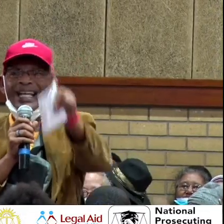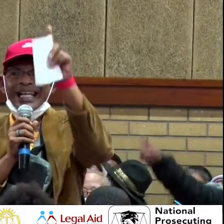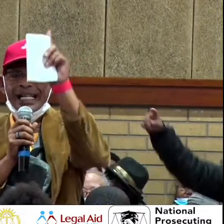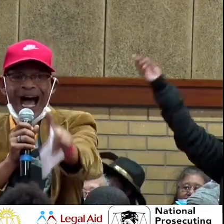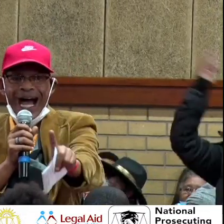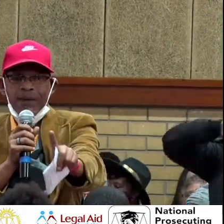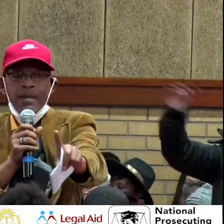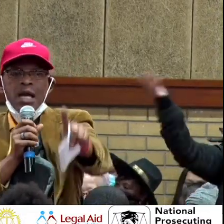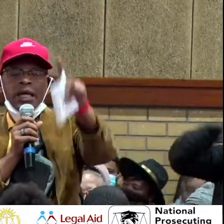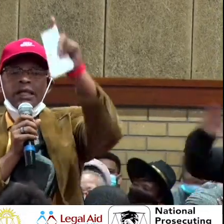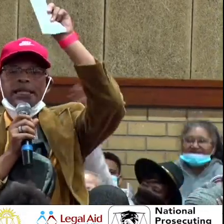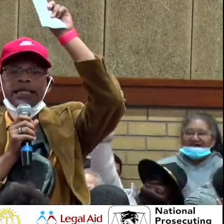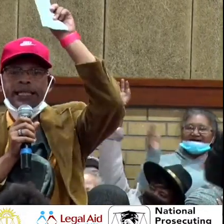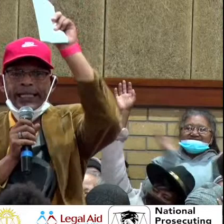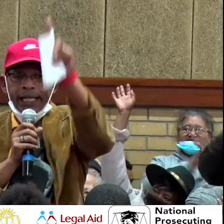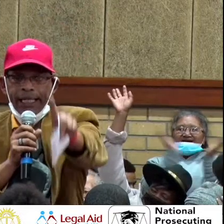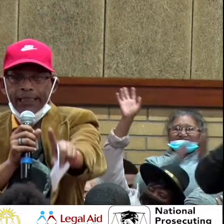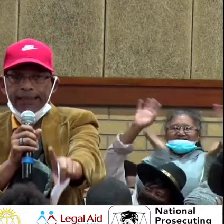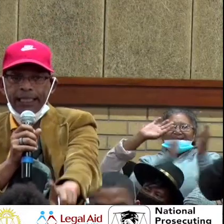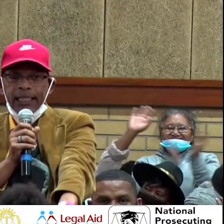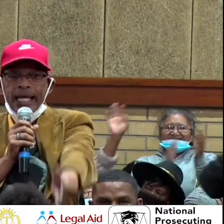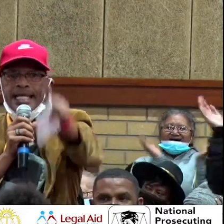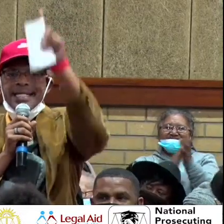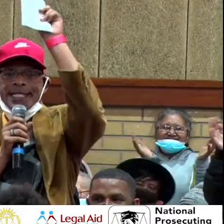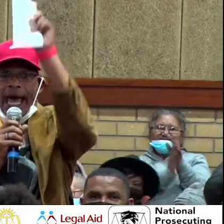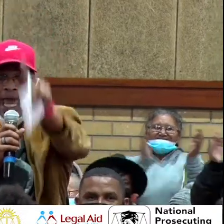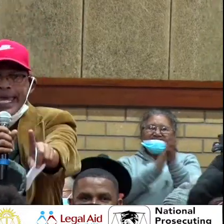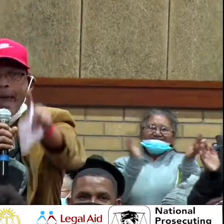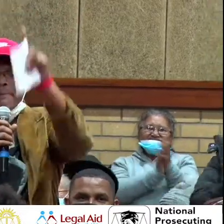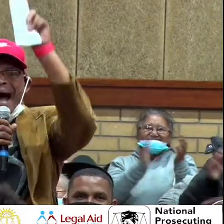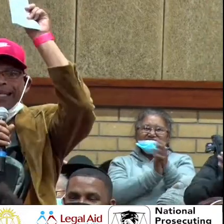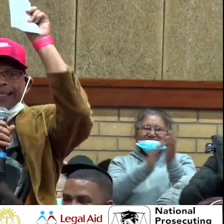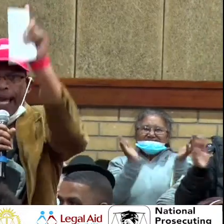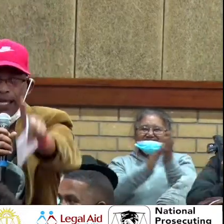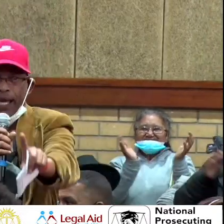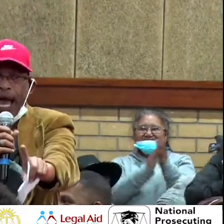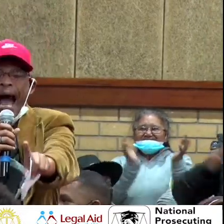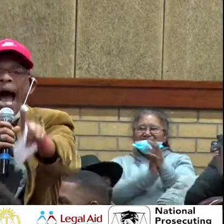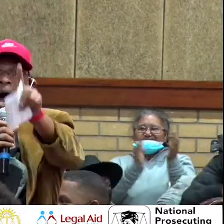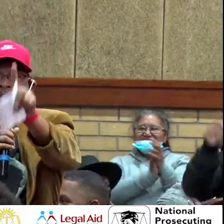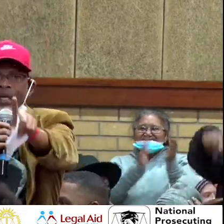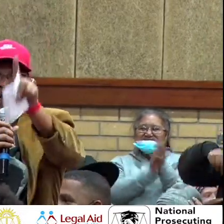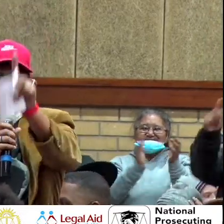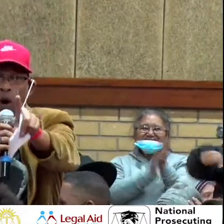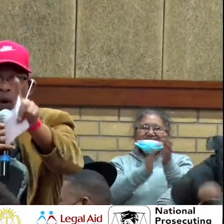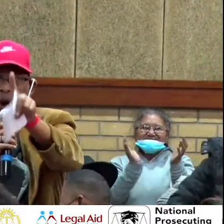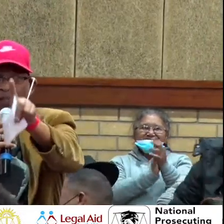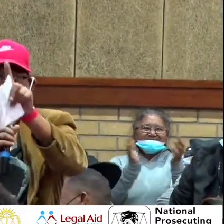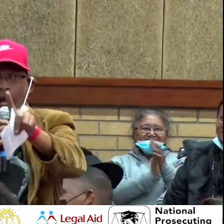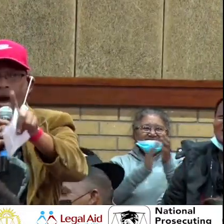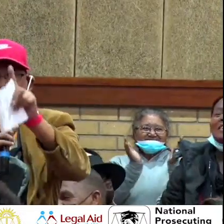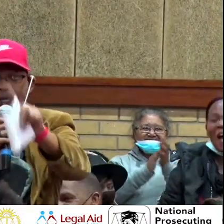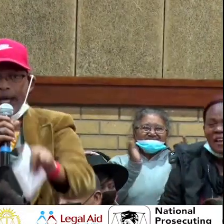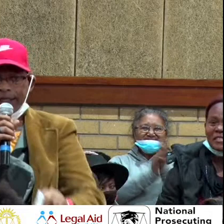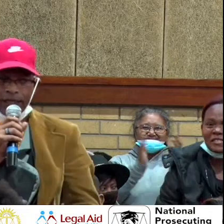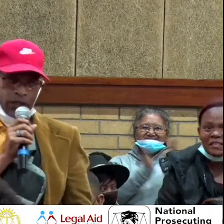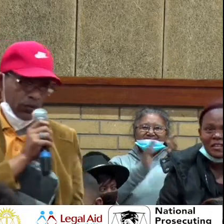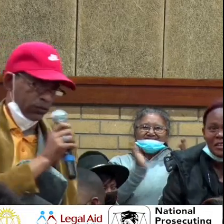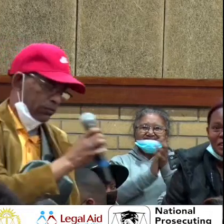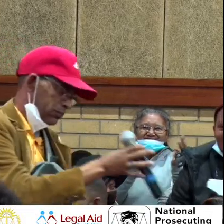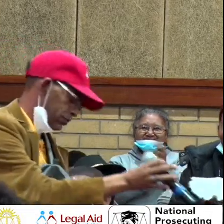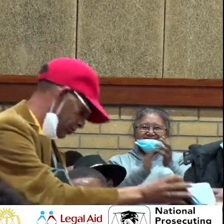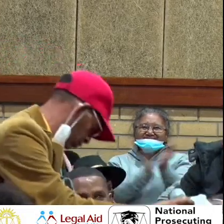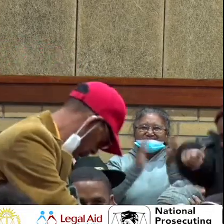where crime is increasing day by day under your watchful eye, and I thank